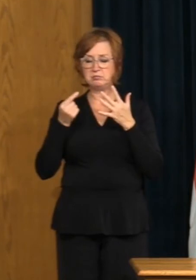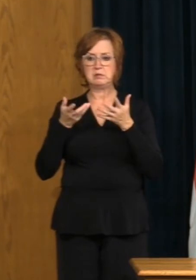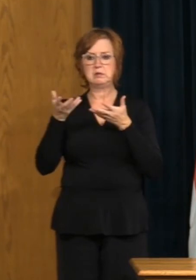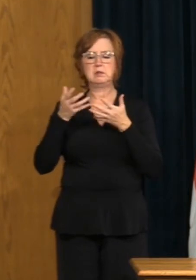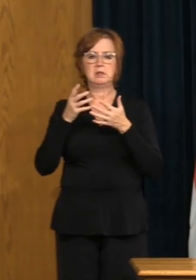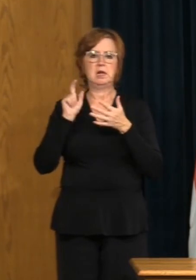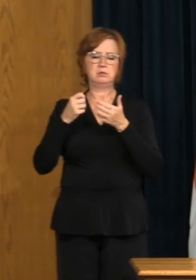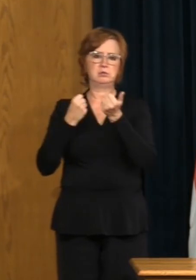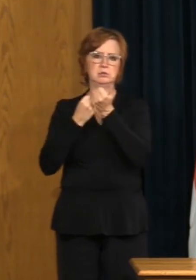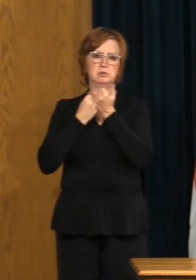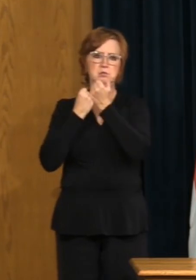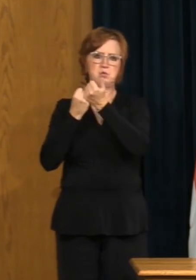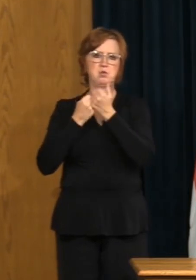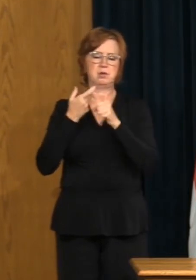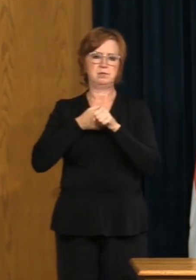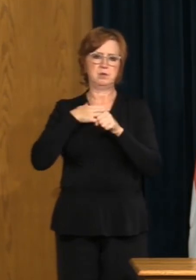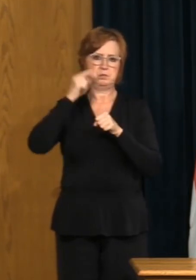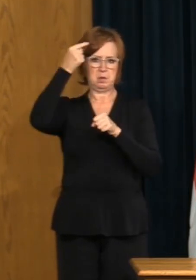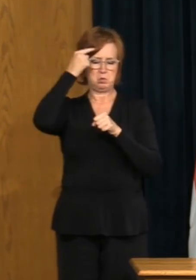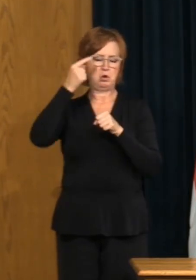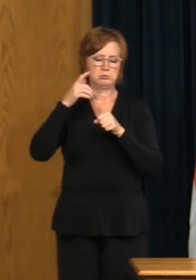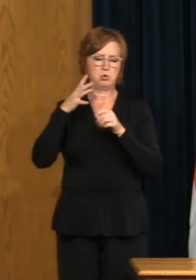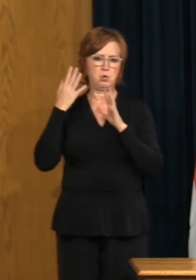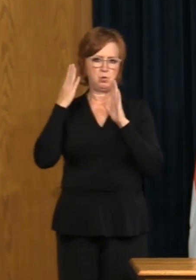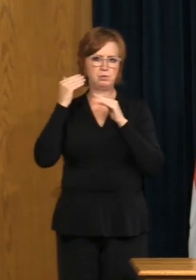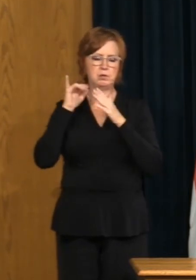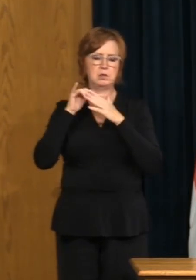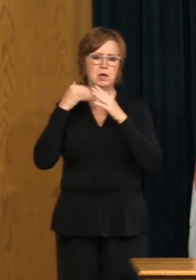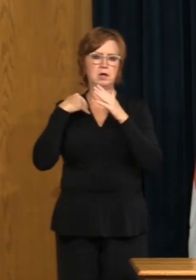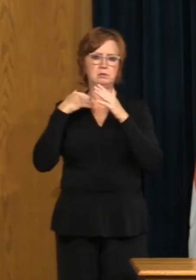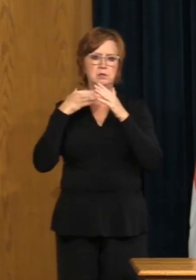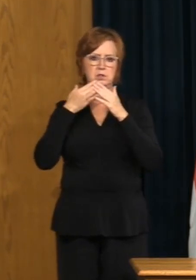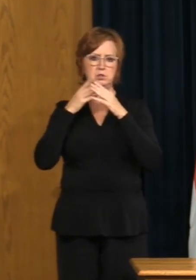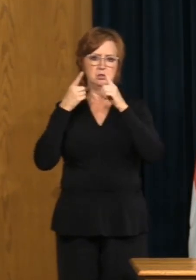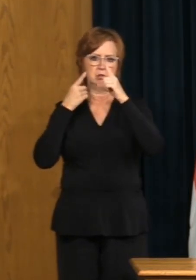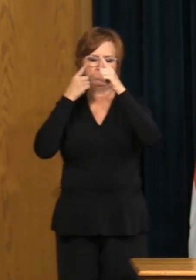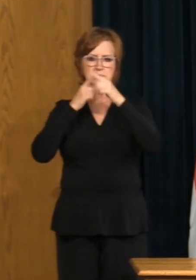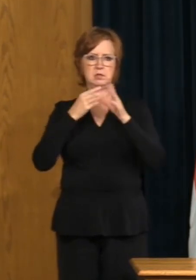this time. Do you have a follow-up question, Jeff? No, I